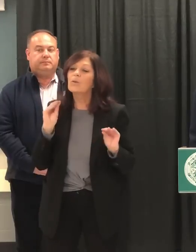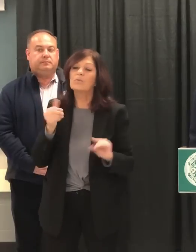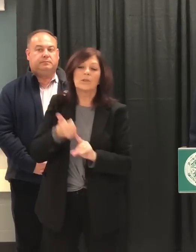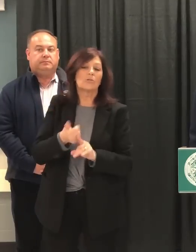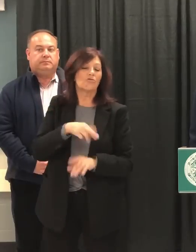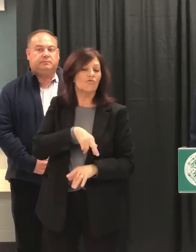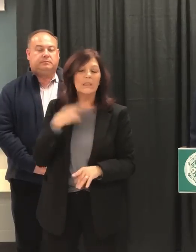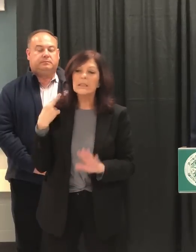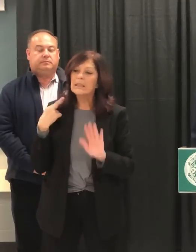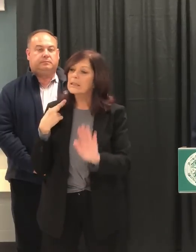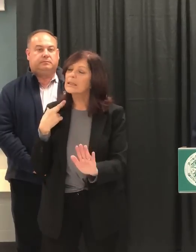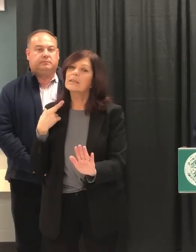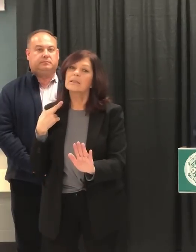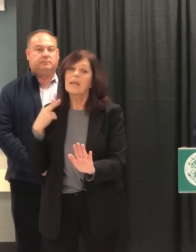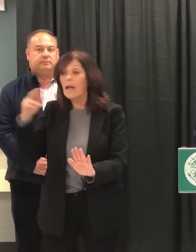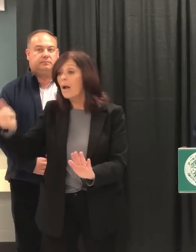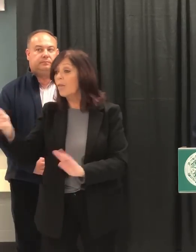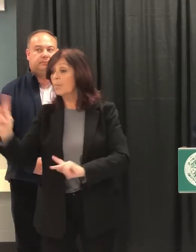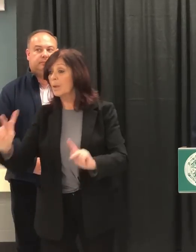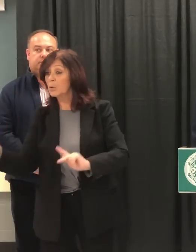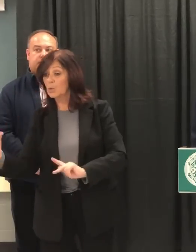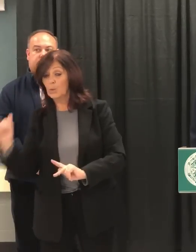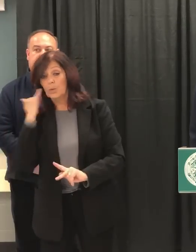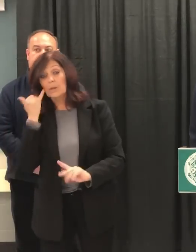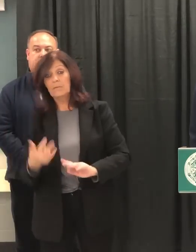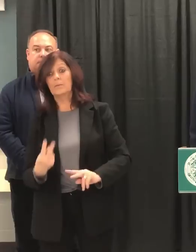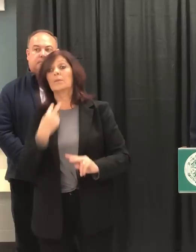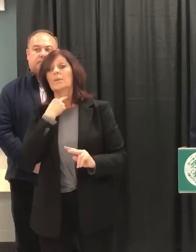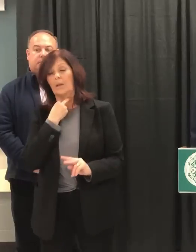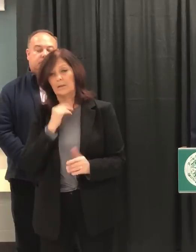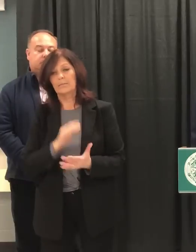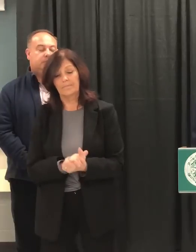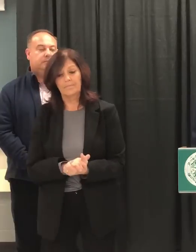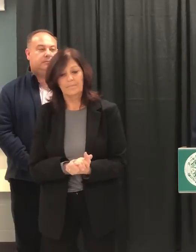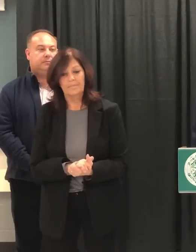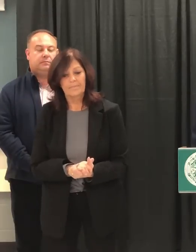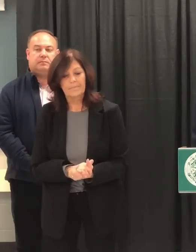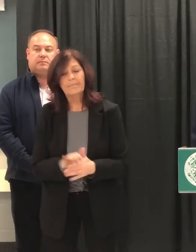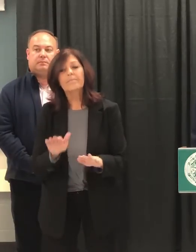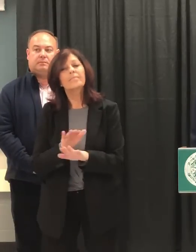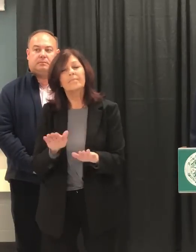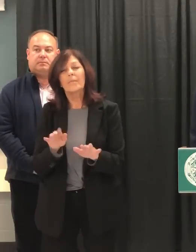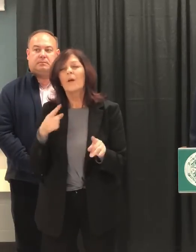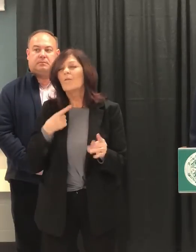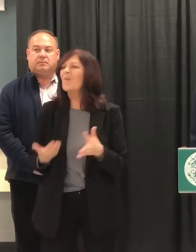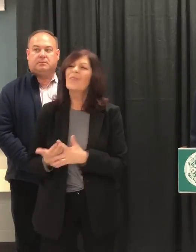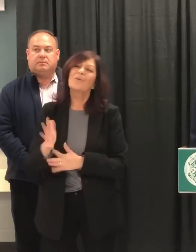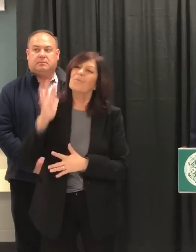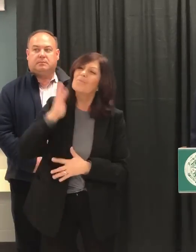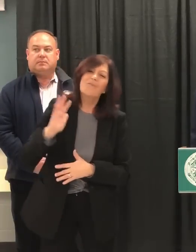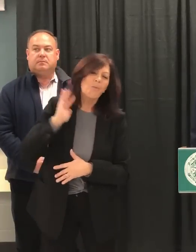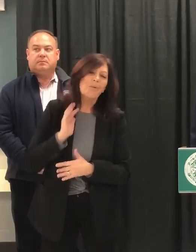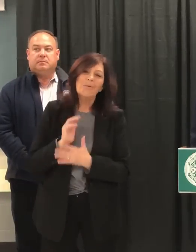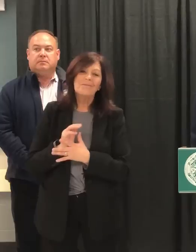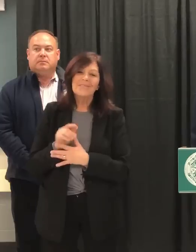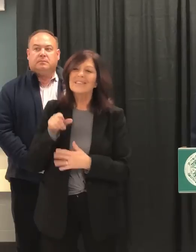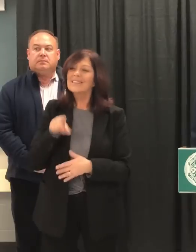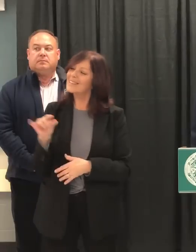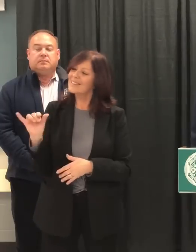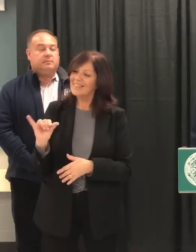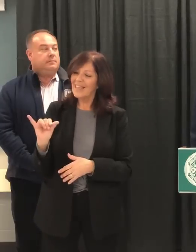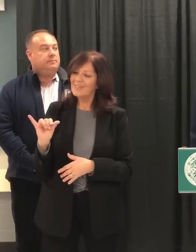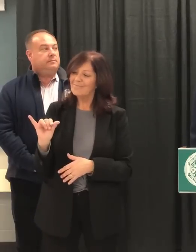risk, and then you're putting other people at risk if you get stuck, who have to rescue you. We've been through this before. This is kind of, in